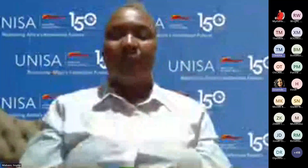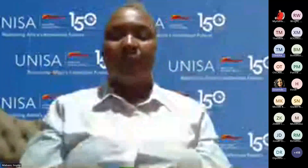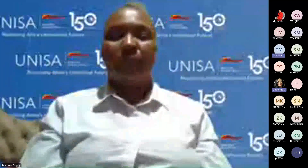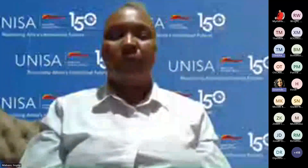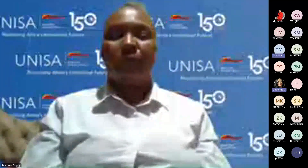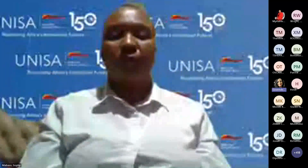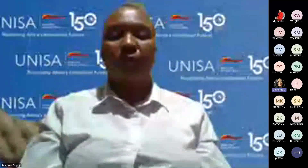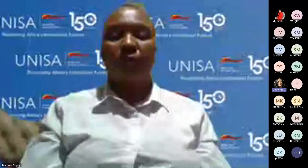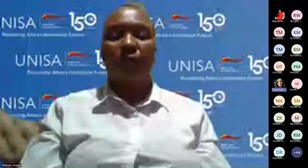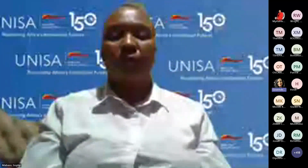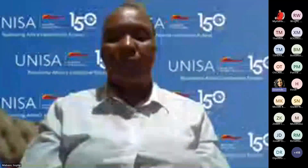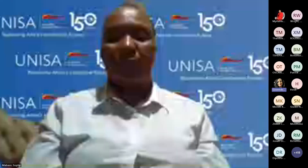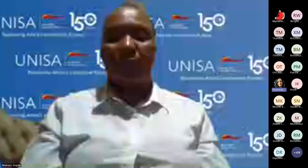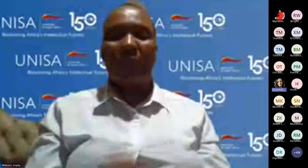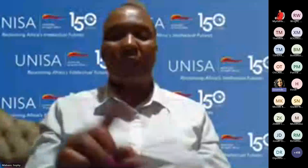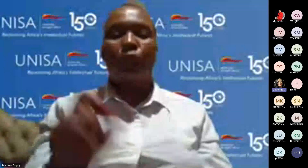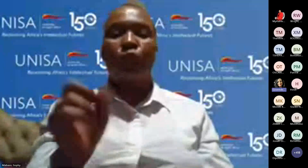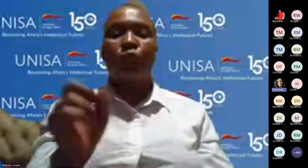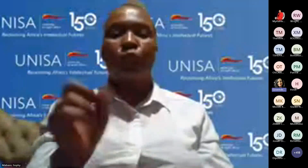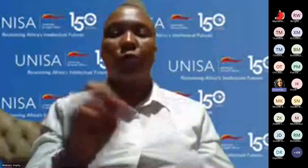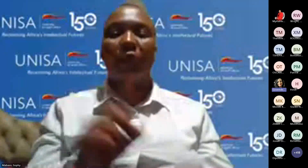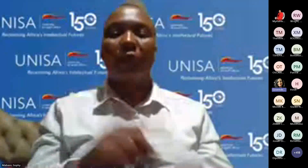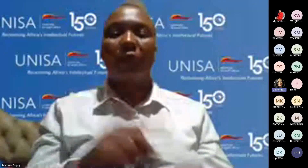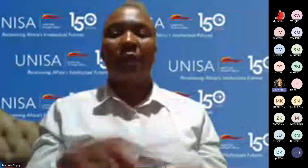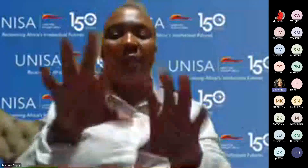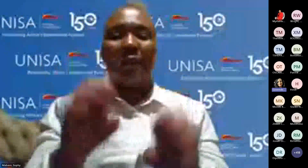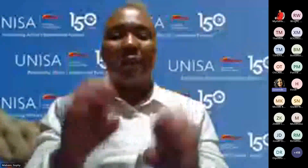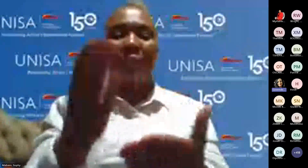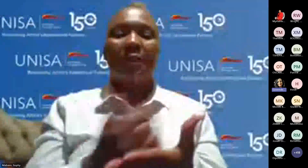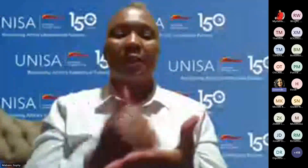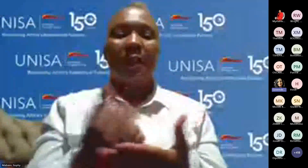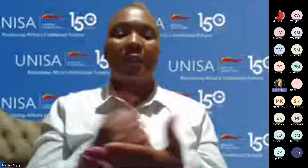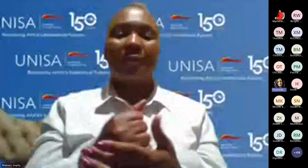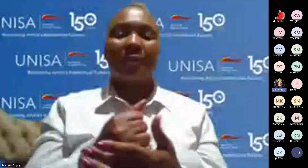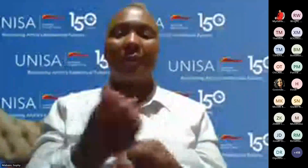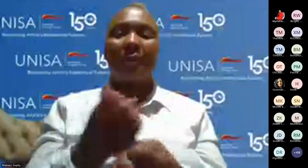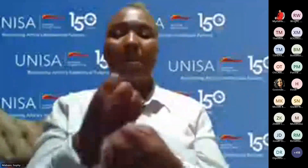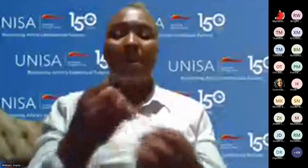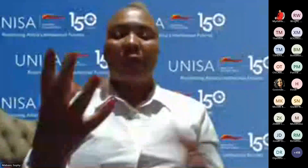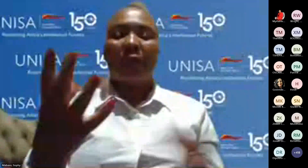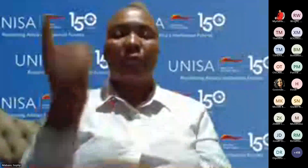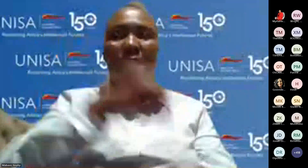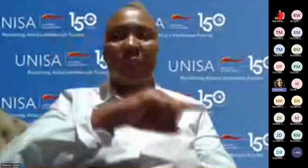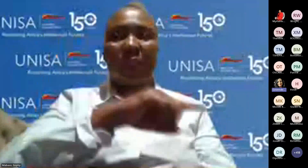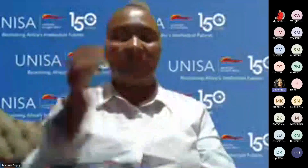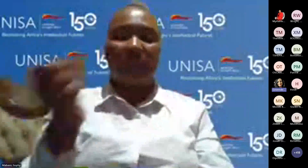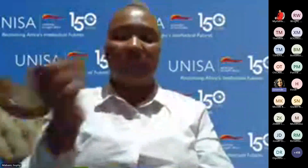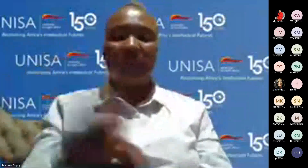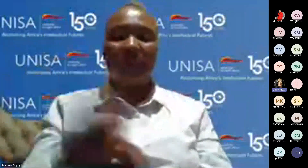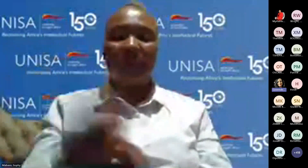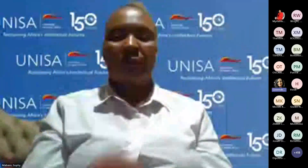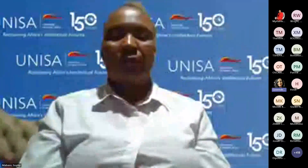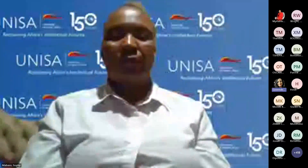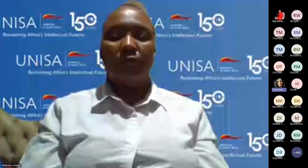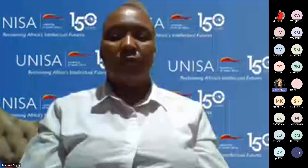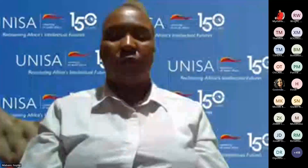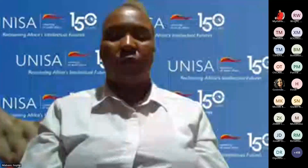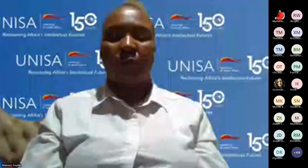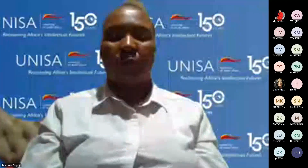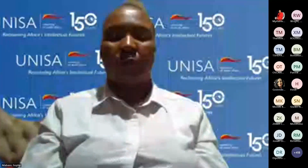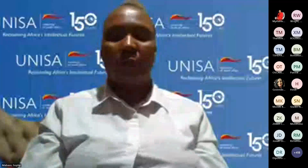Okay, so this is what we call an exam that takes place over multiple days. Hello. Okay.